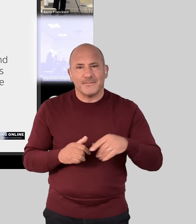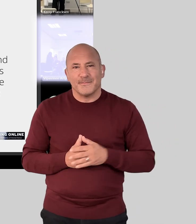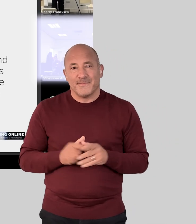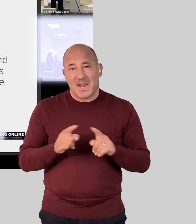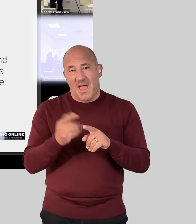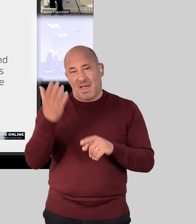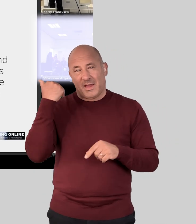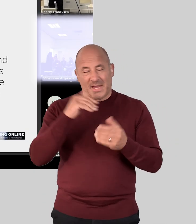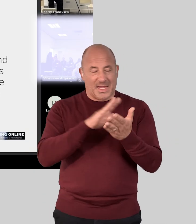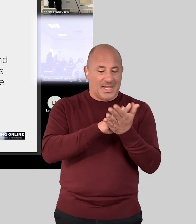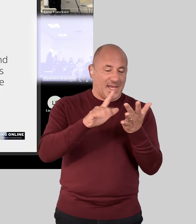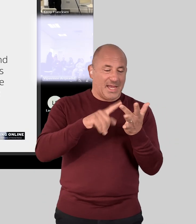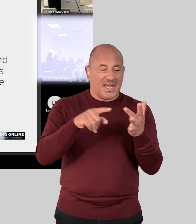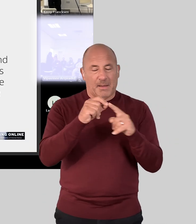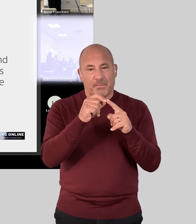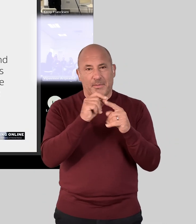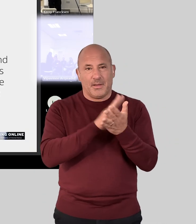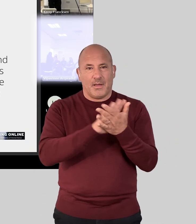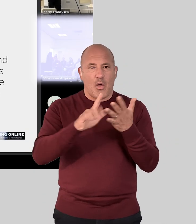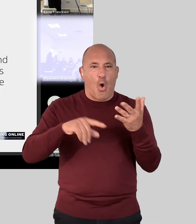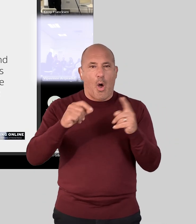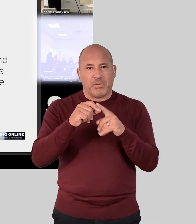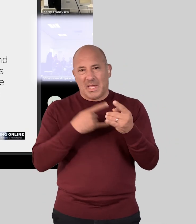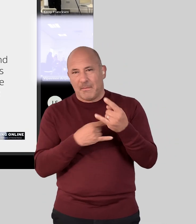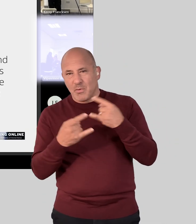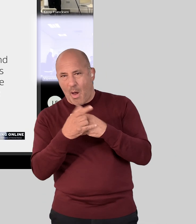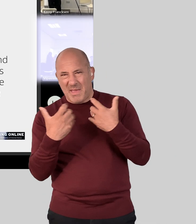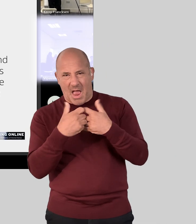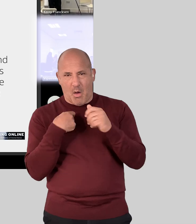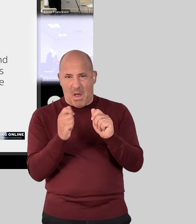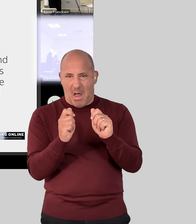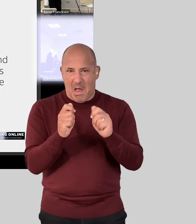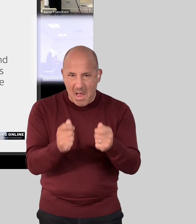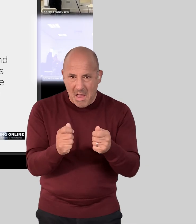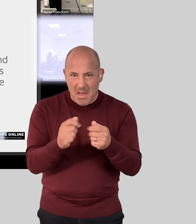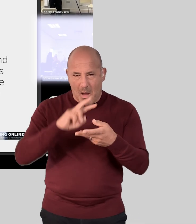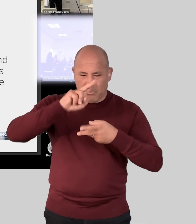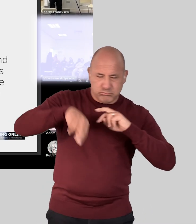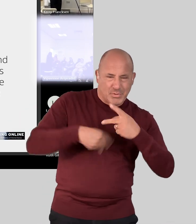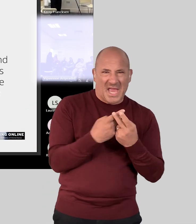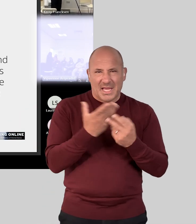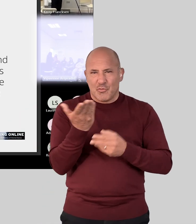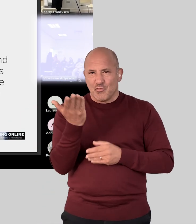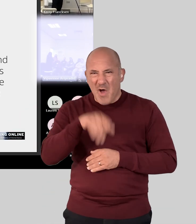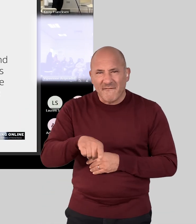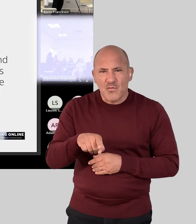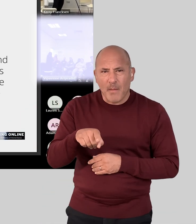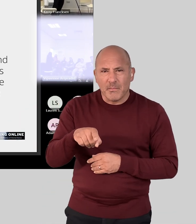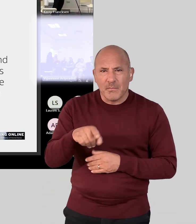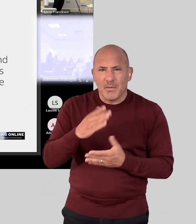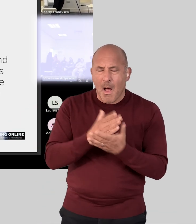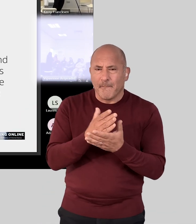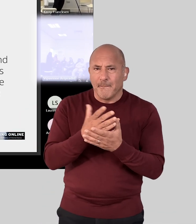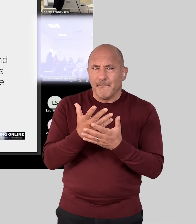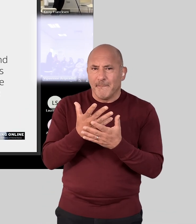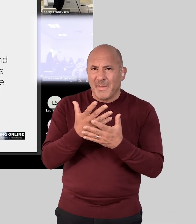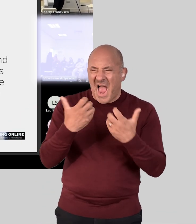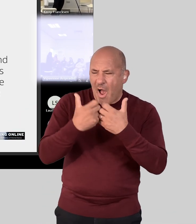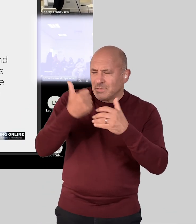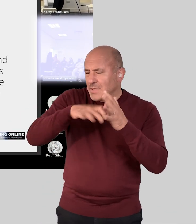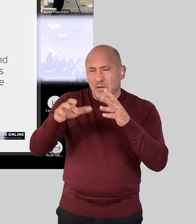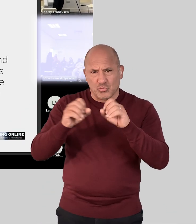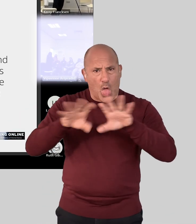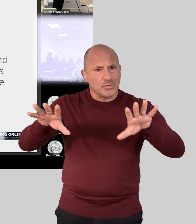style lineage, which you and I talk about all the time, b-boy names, and all these other mechanisms that we use to give hip hop